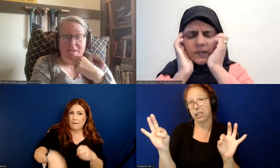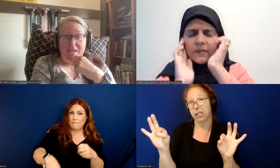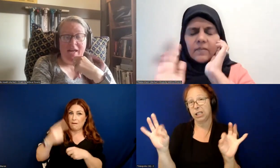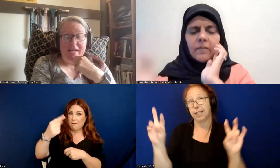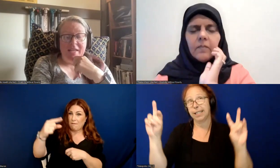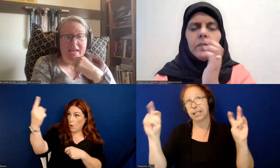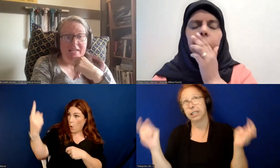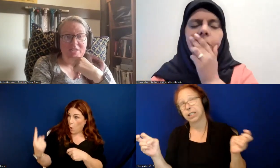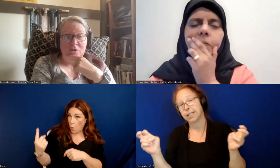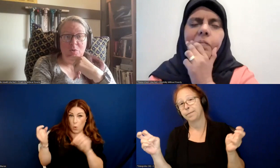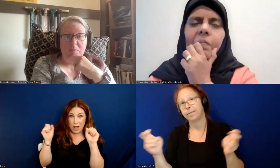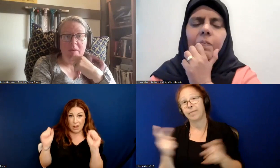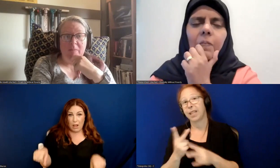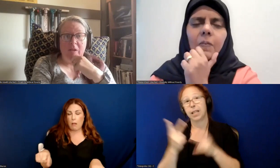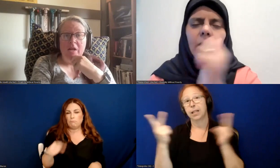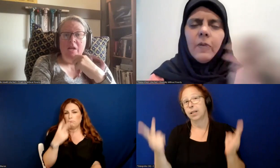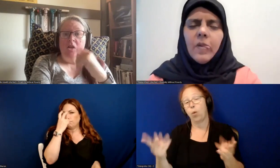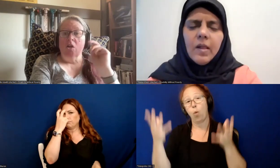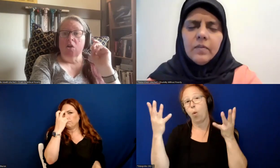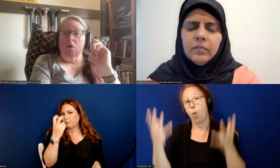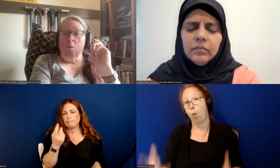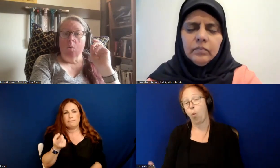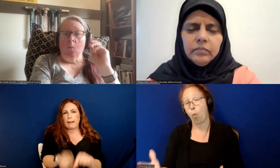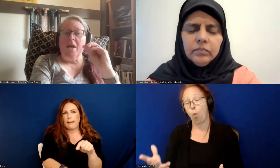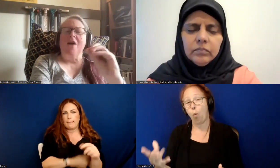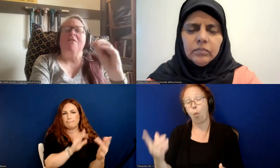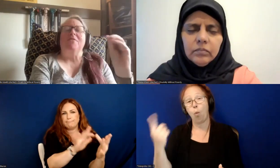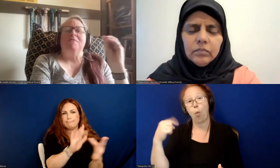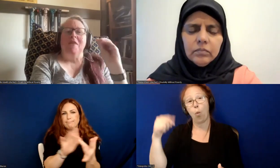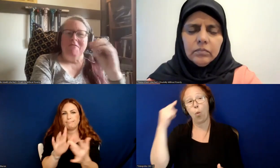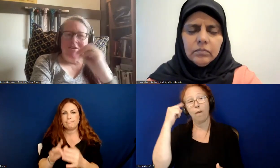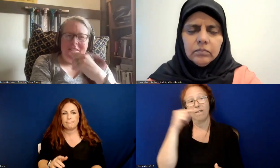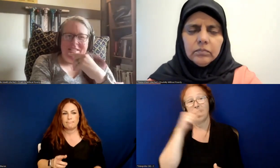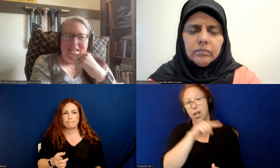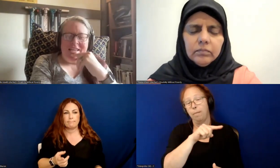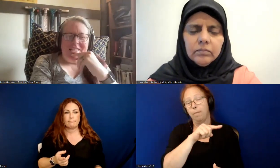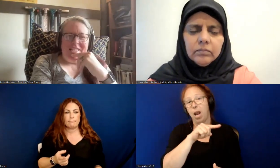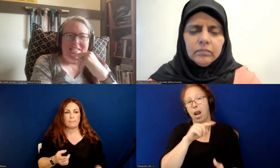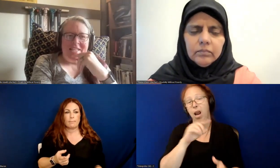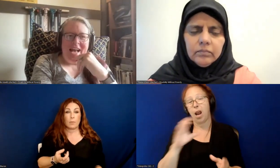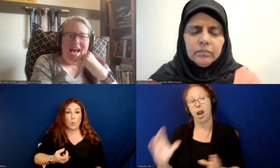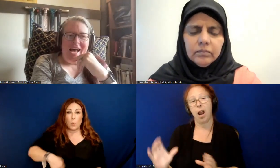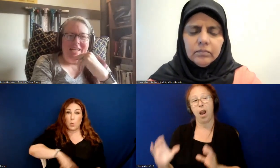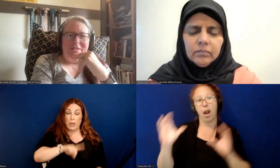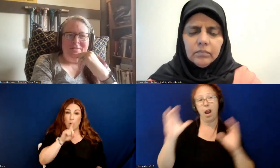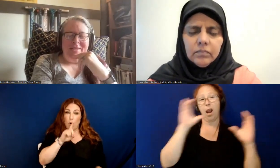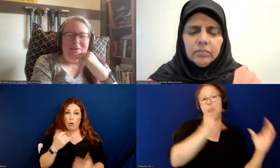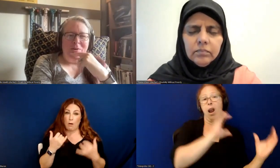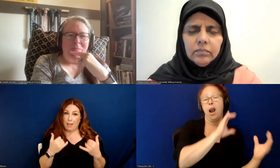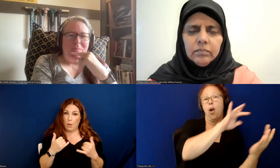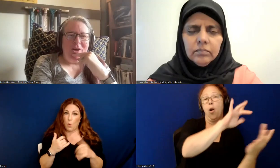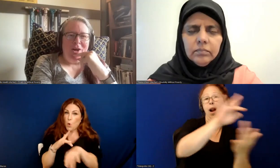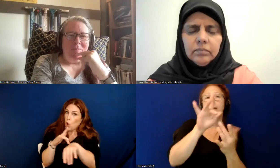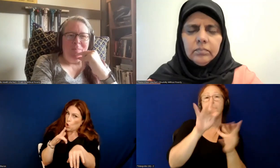government can get in touch with people. We are at the very early stages,